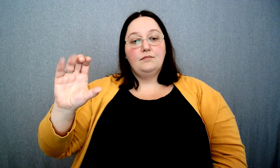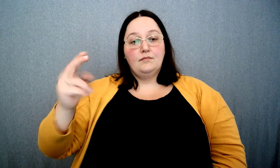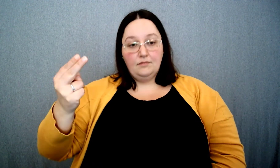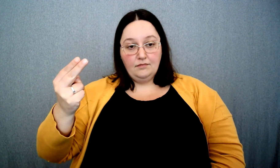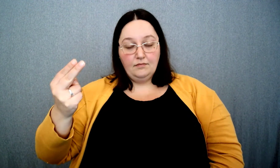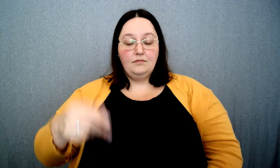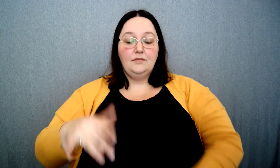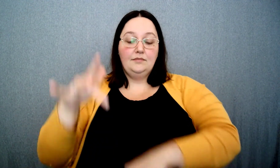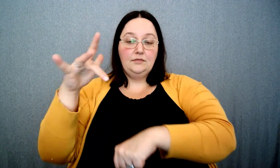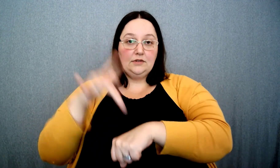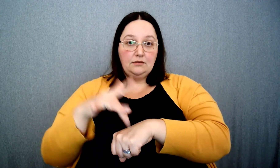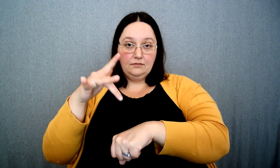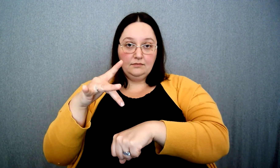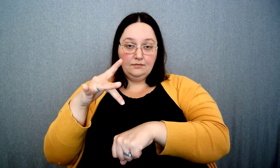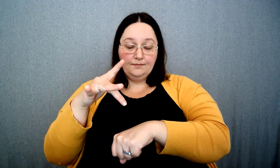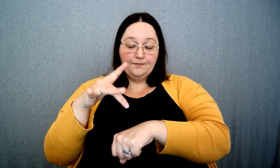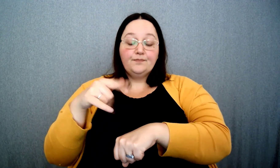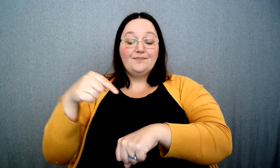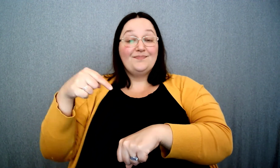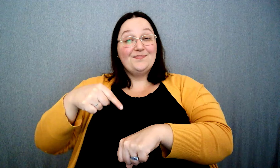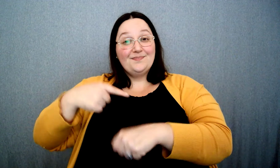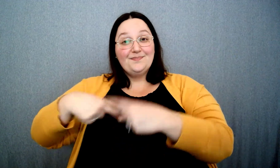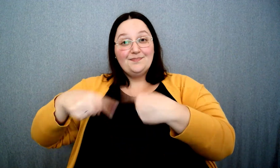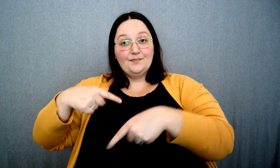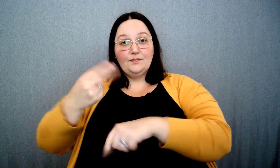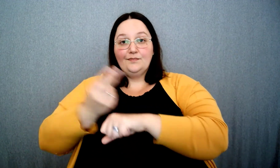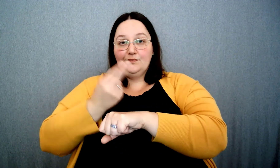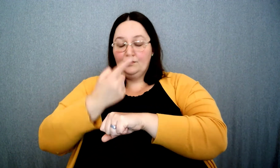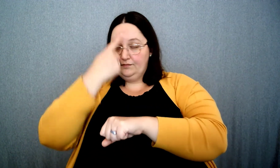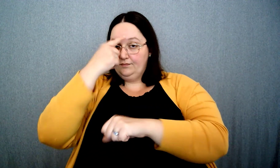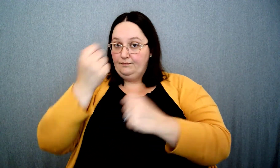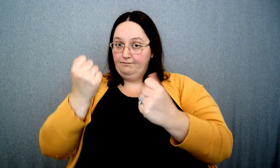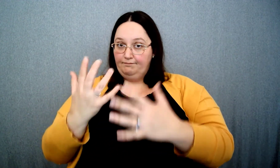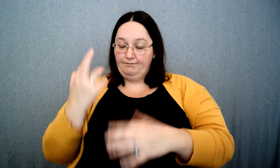The sign touch can be used for various reasons.